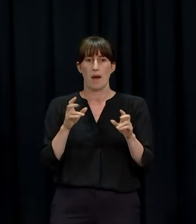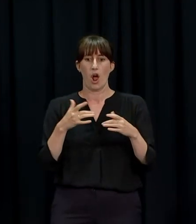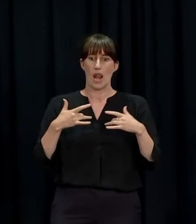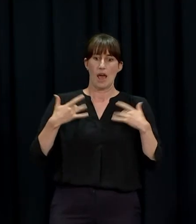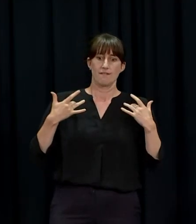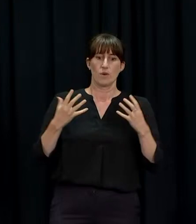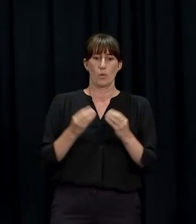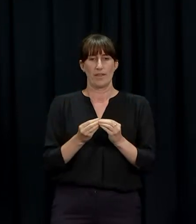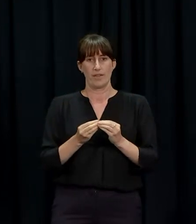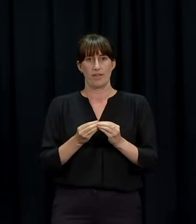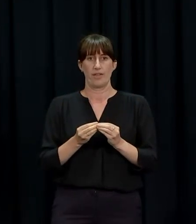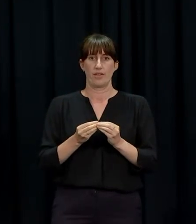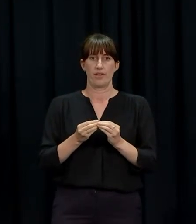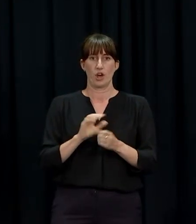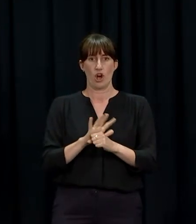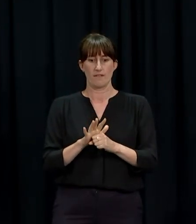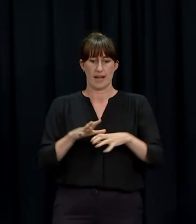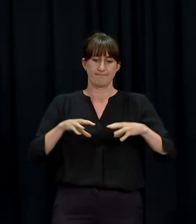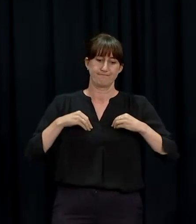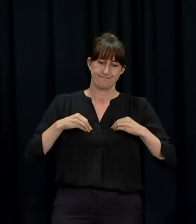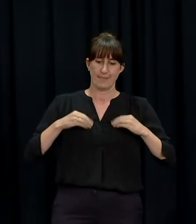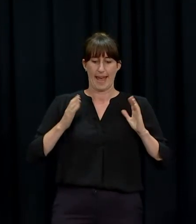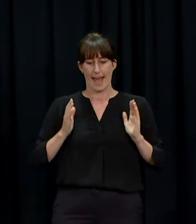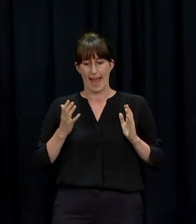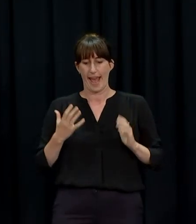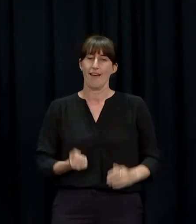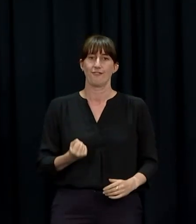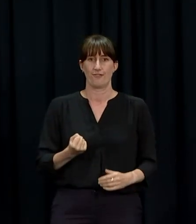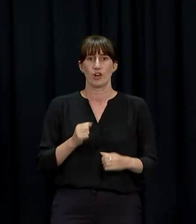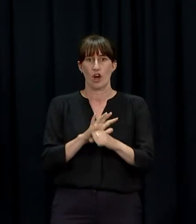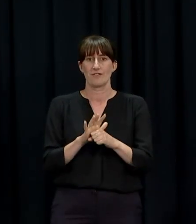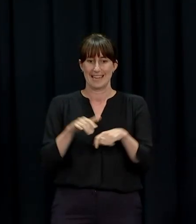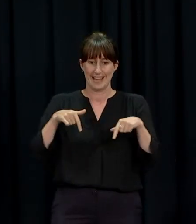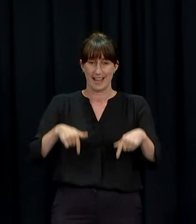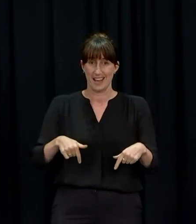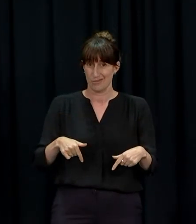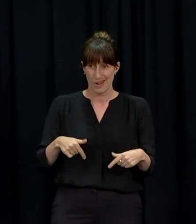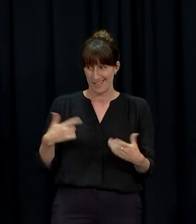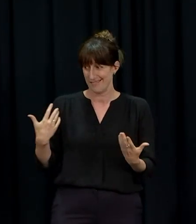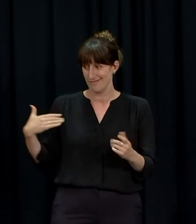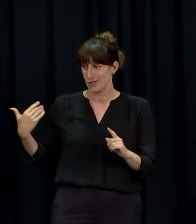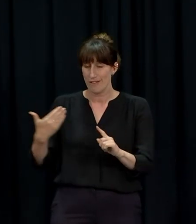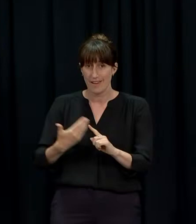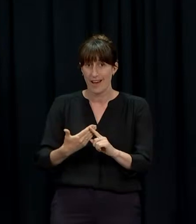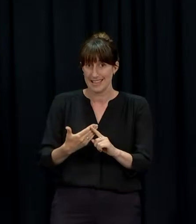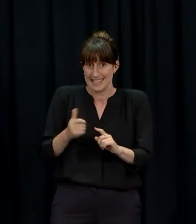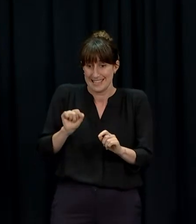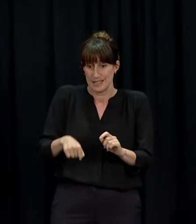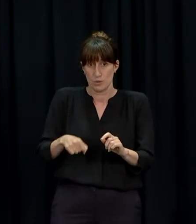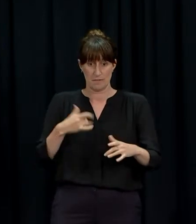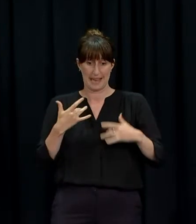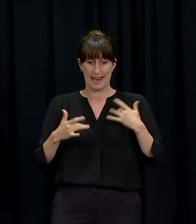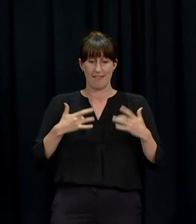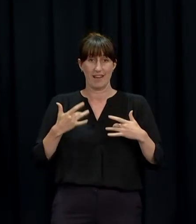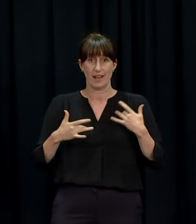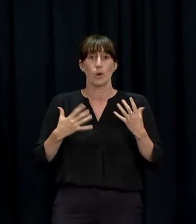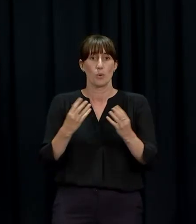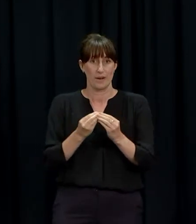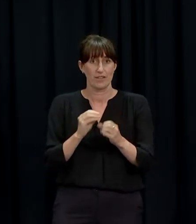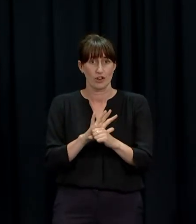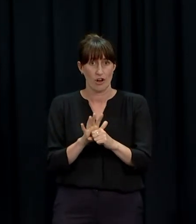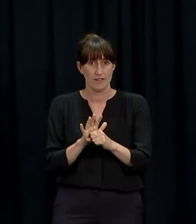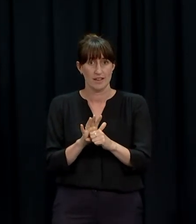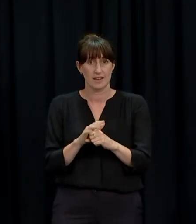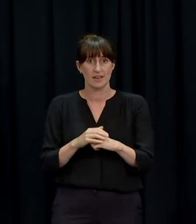it on our own terms, and we want to continue to do that. And that's why we are putting the planning in so that we can carve our own path in